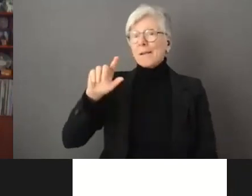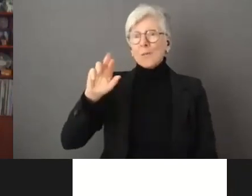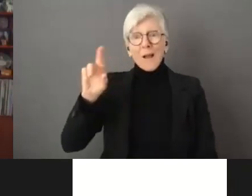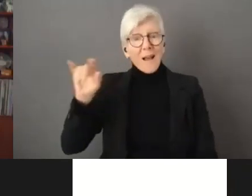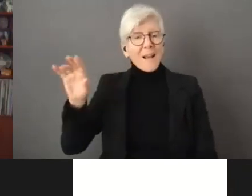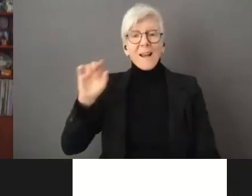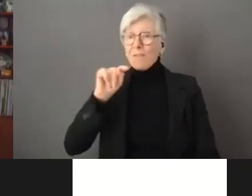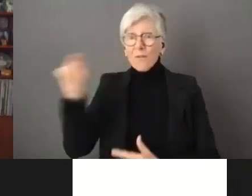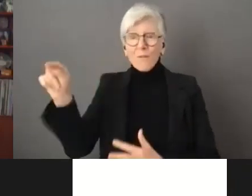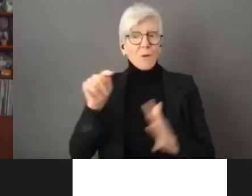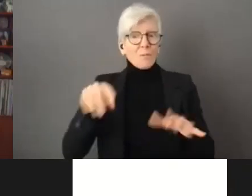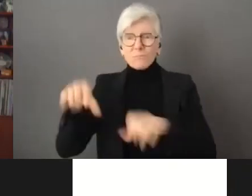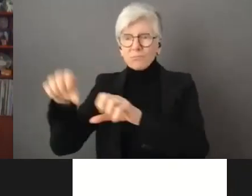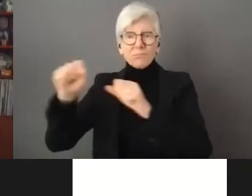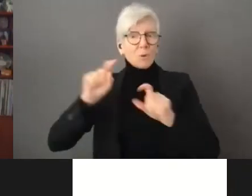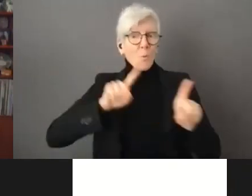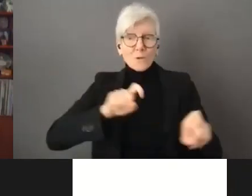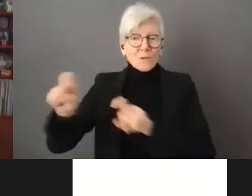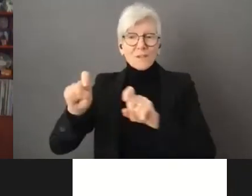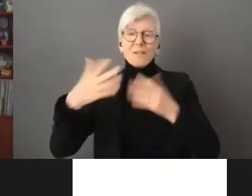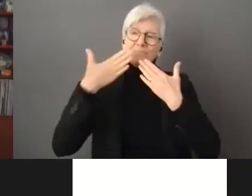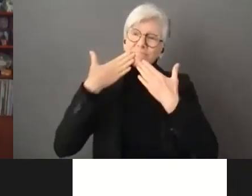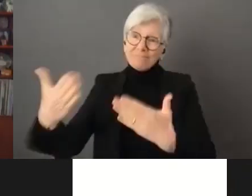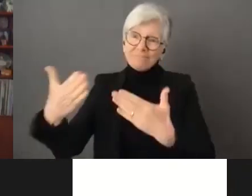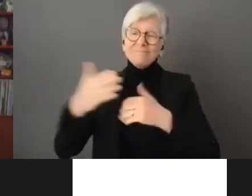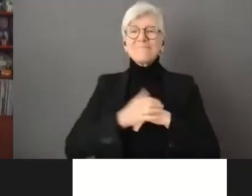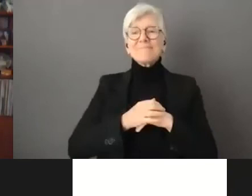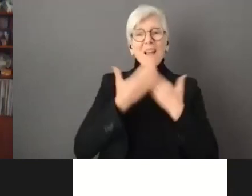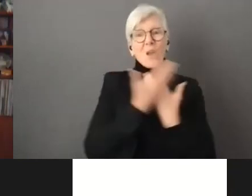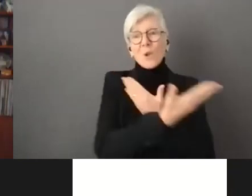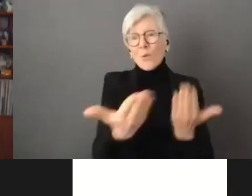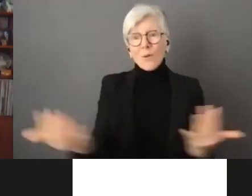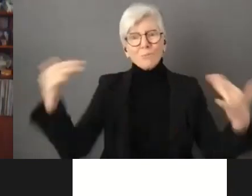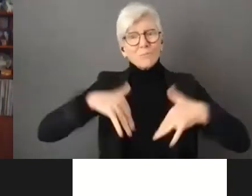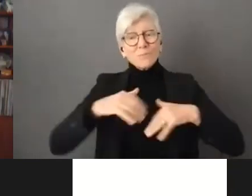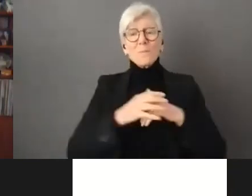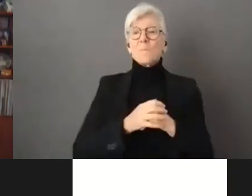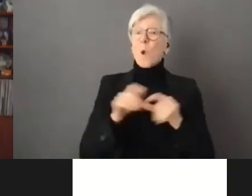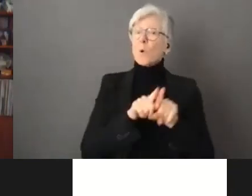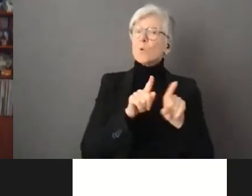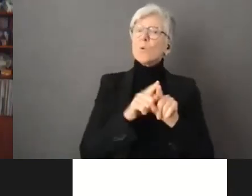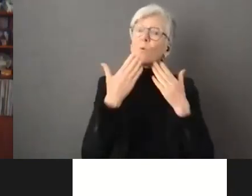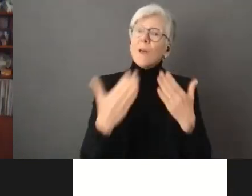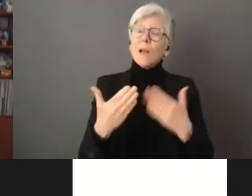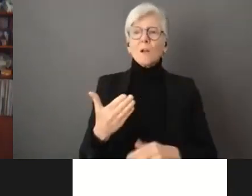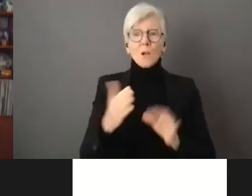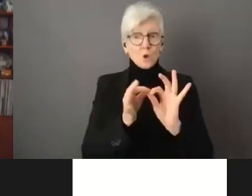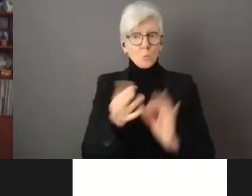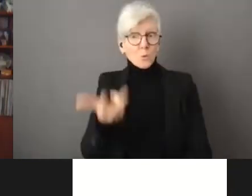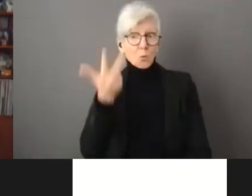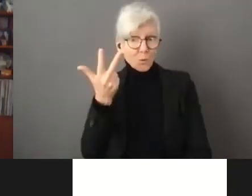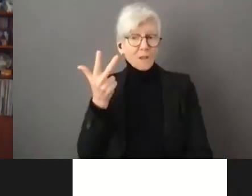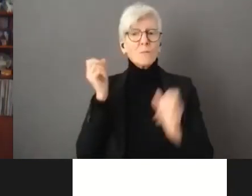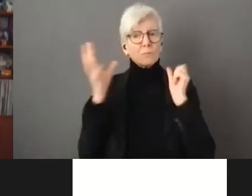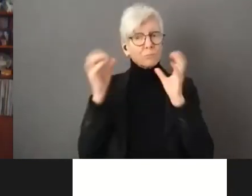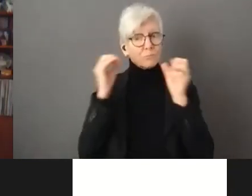you all for your participation. A special call out to all our ASL interpreters for the amazing work that they